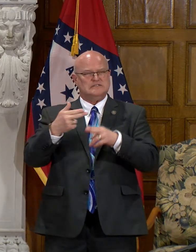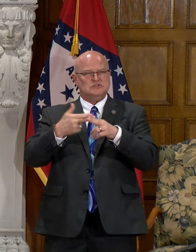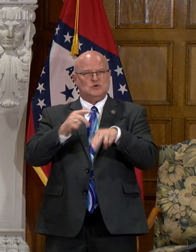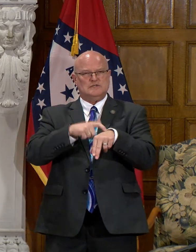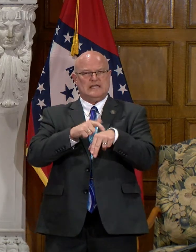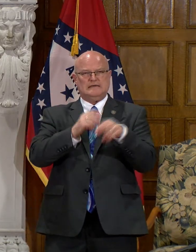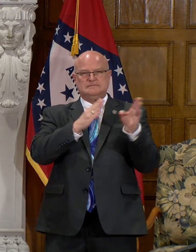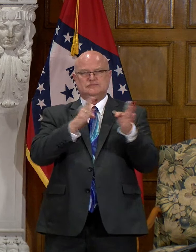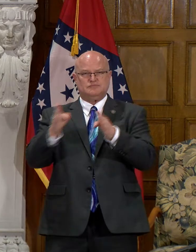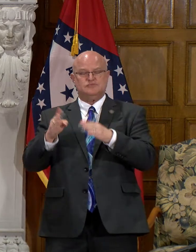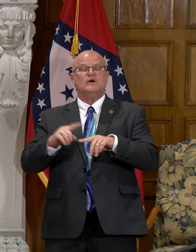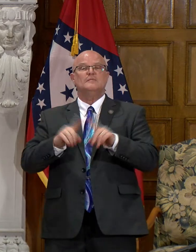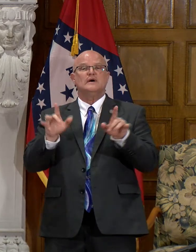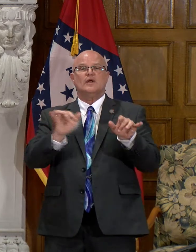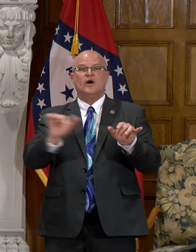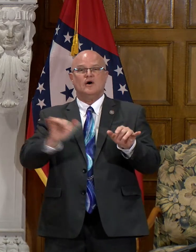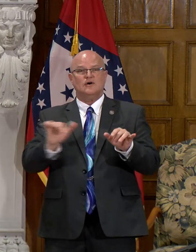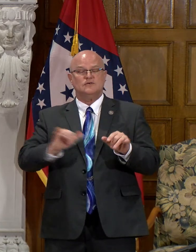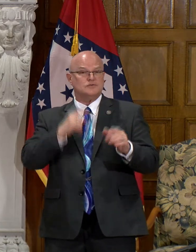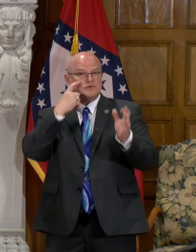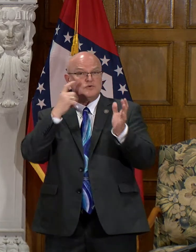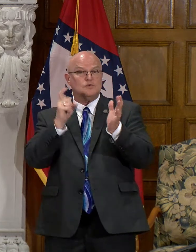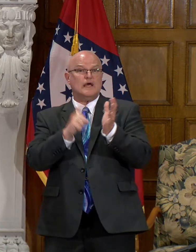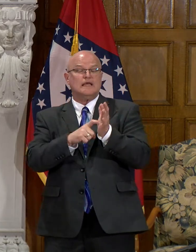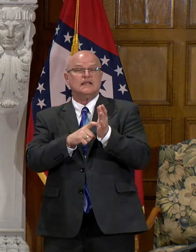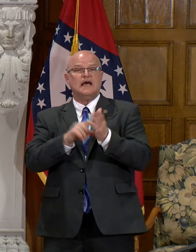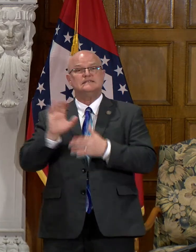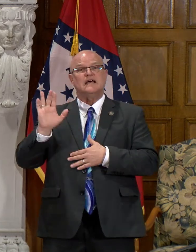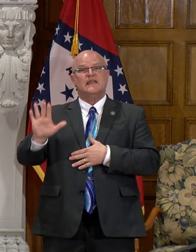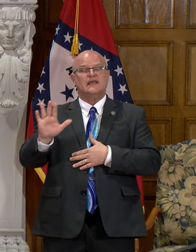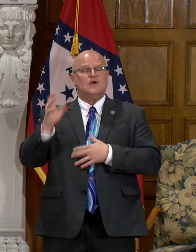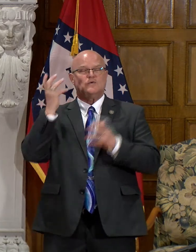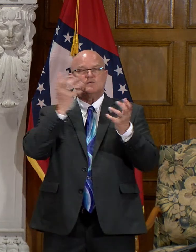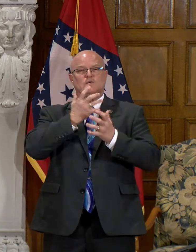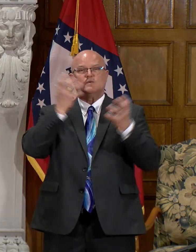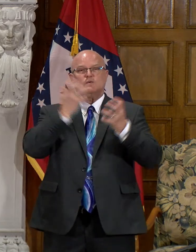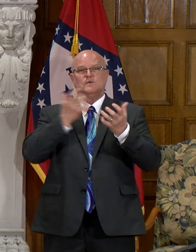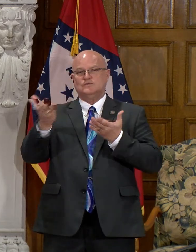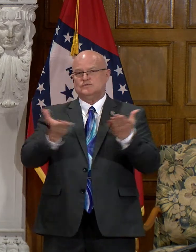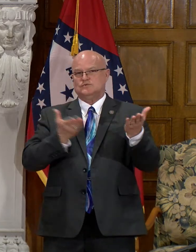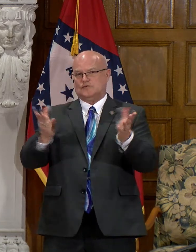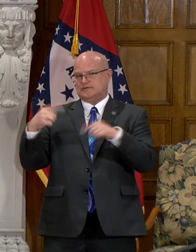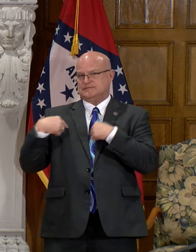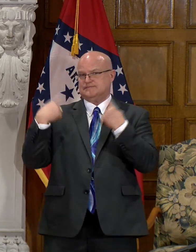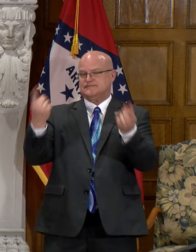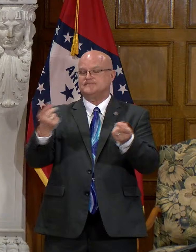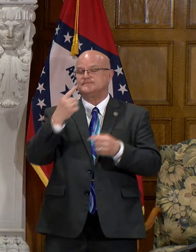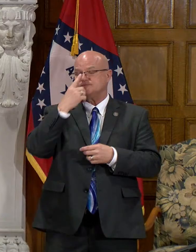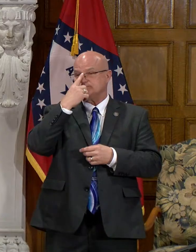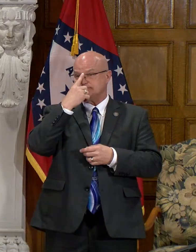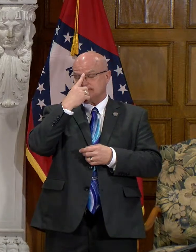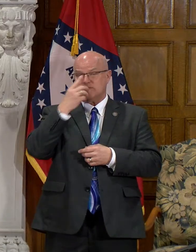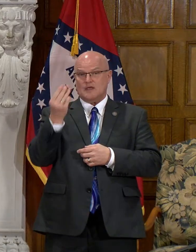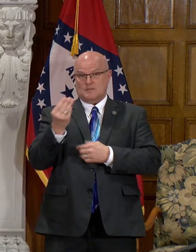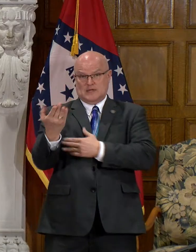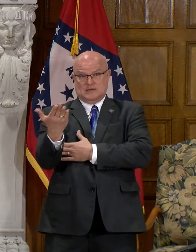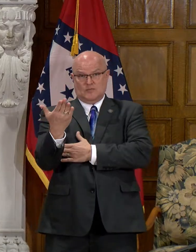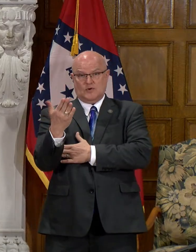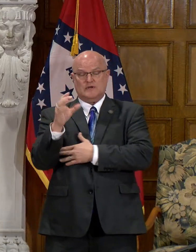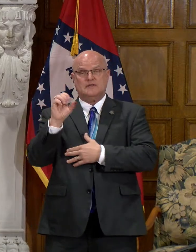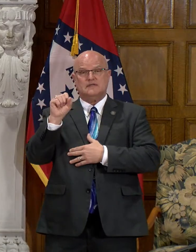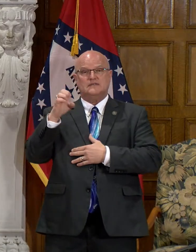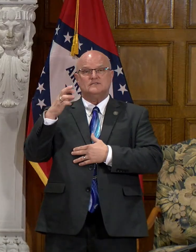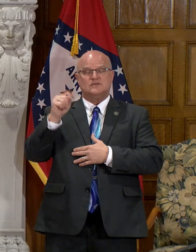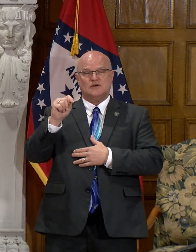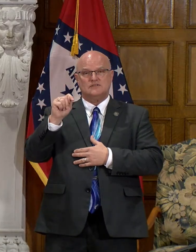of time, and also to recognize their incredible service. Early Monday morning, Sergeant